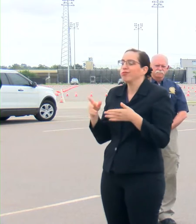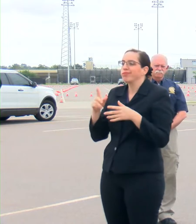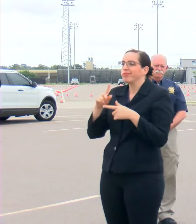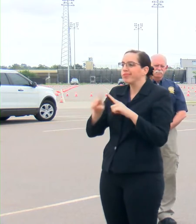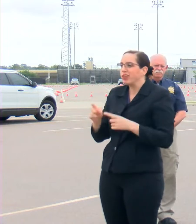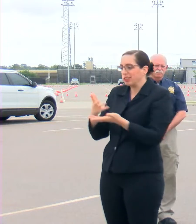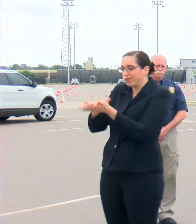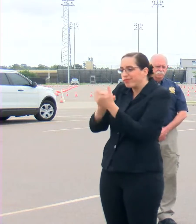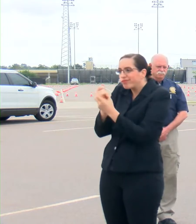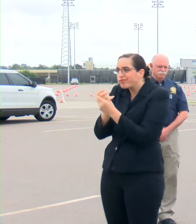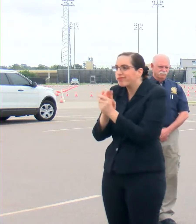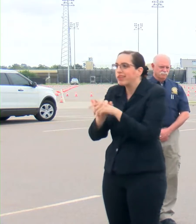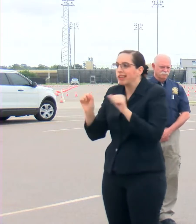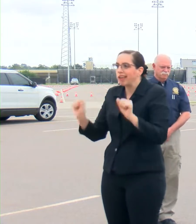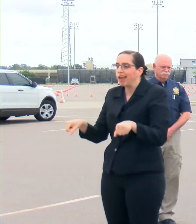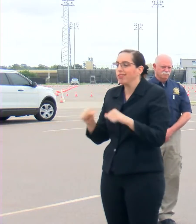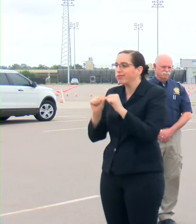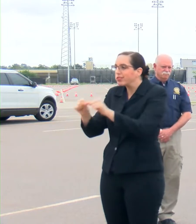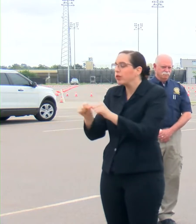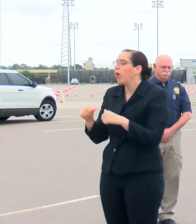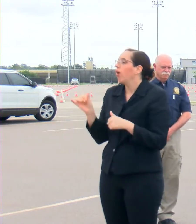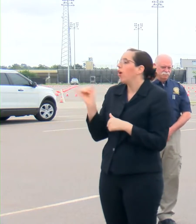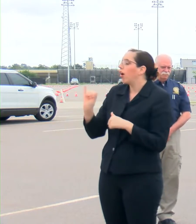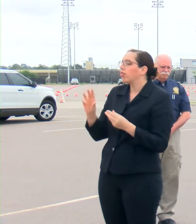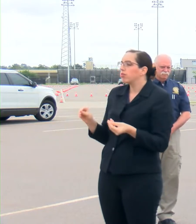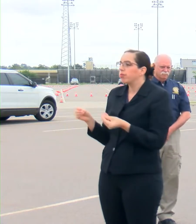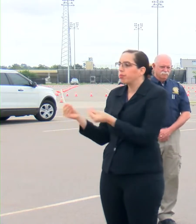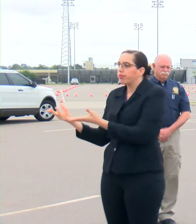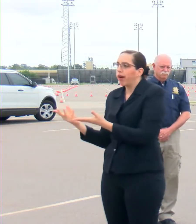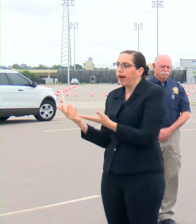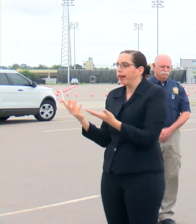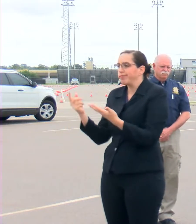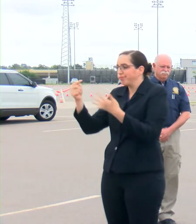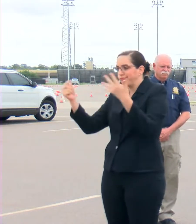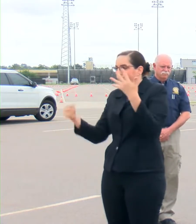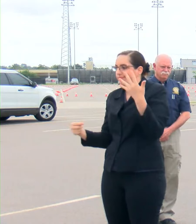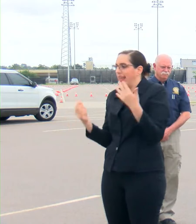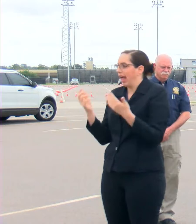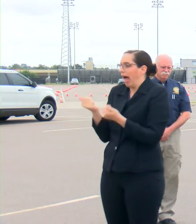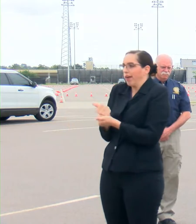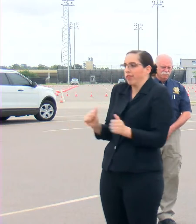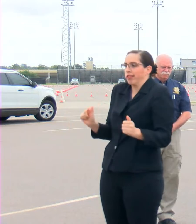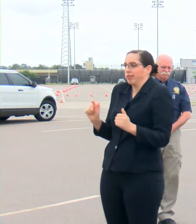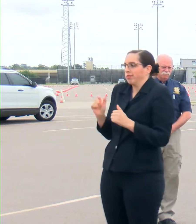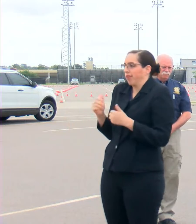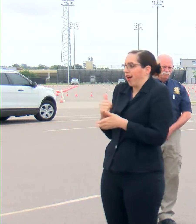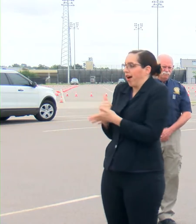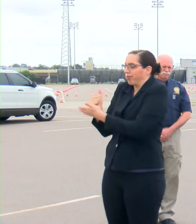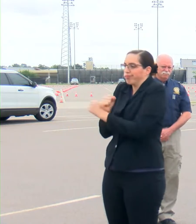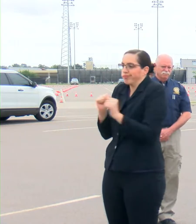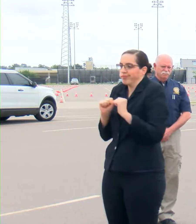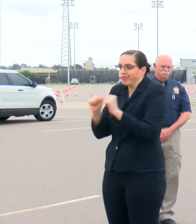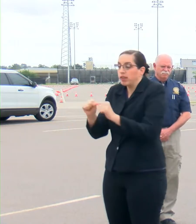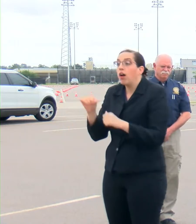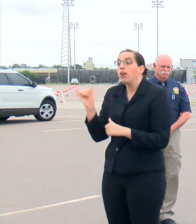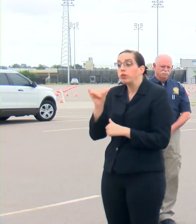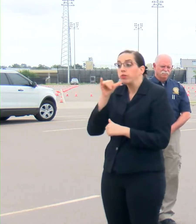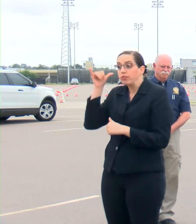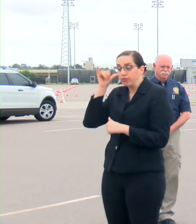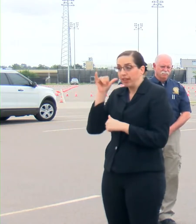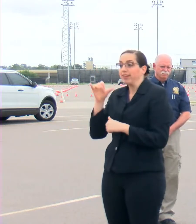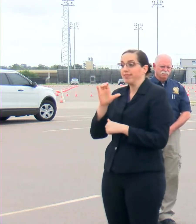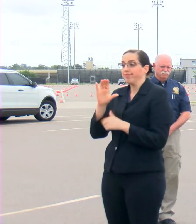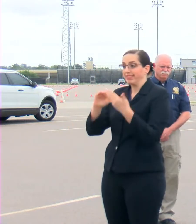keep their hands clean, and trying to provide them with the other things that would make them safe. And as you know, on yesterday, City Council